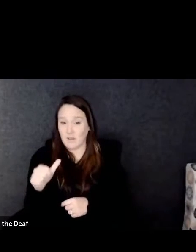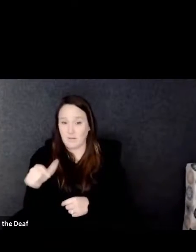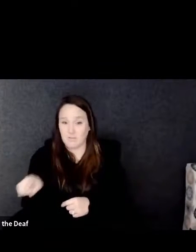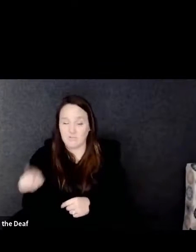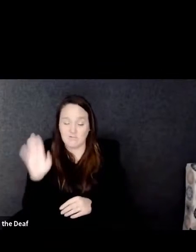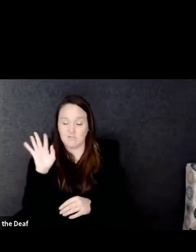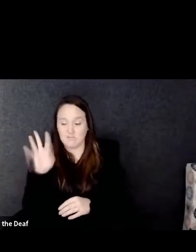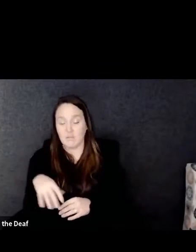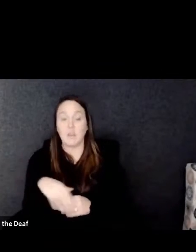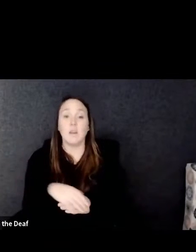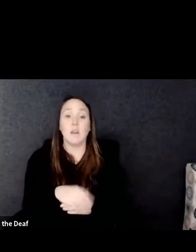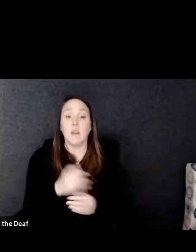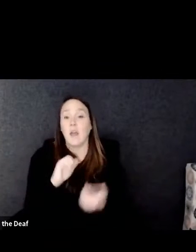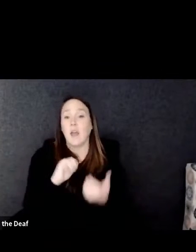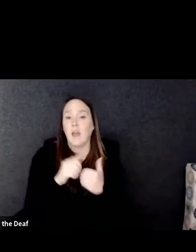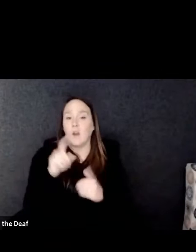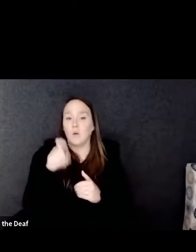season?